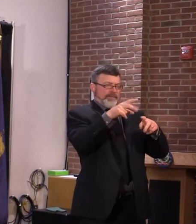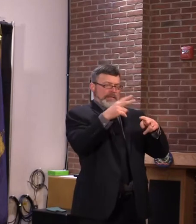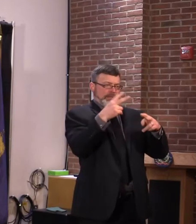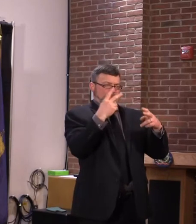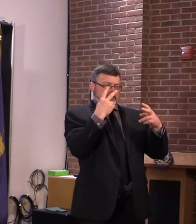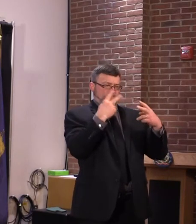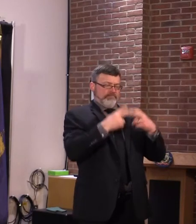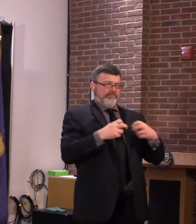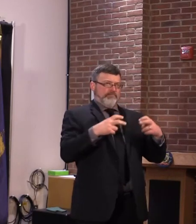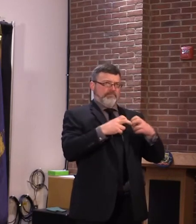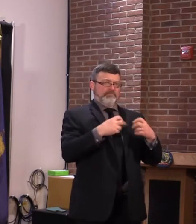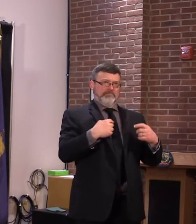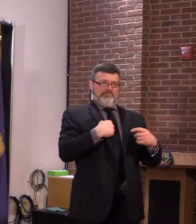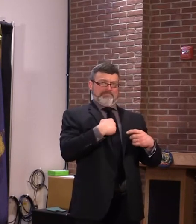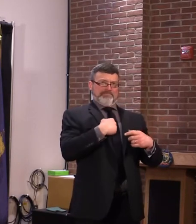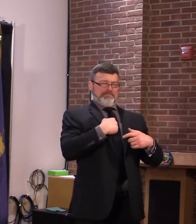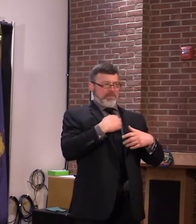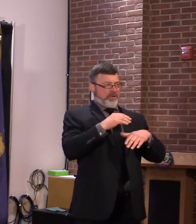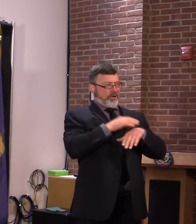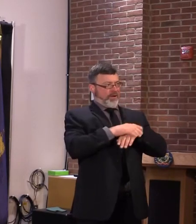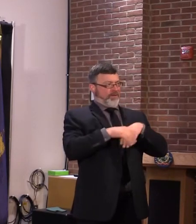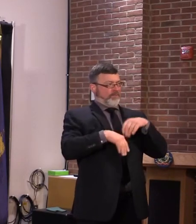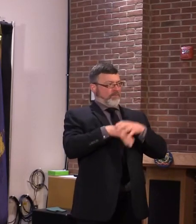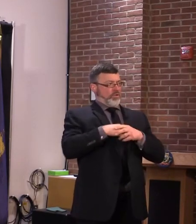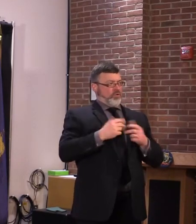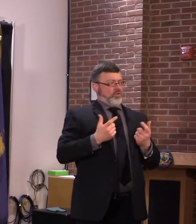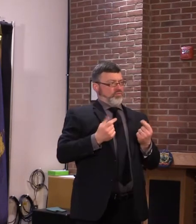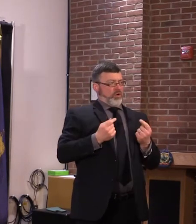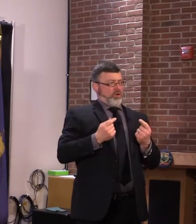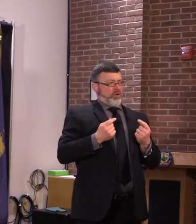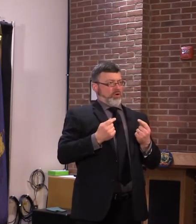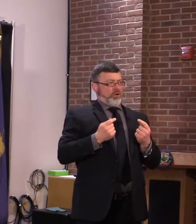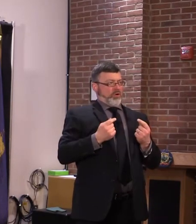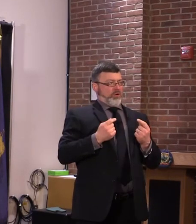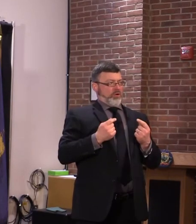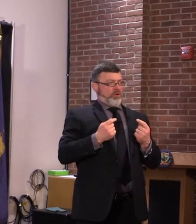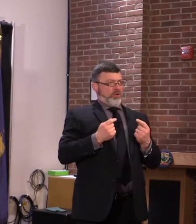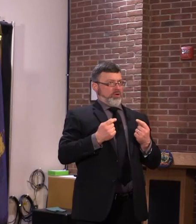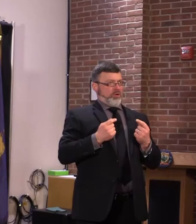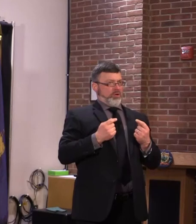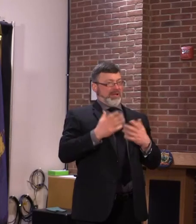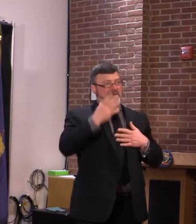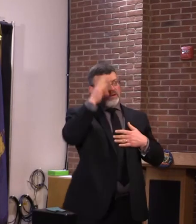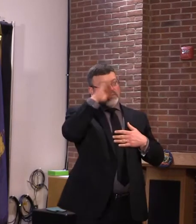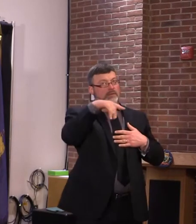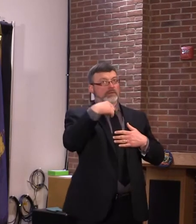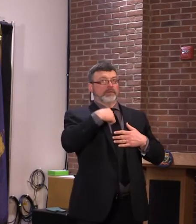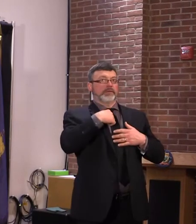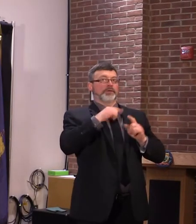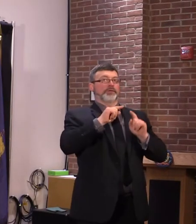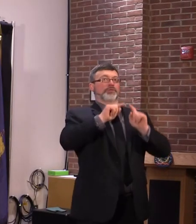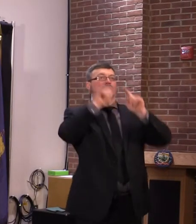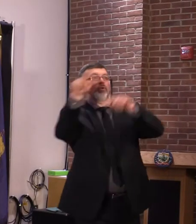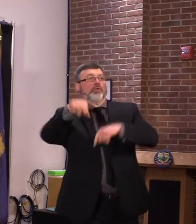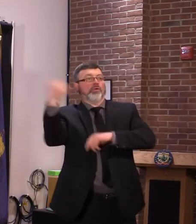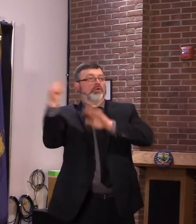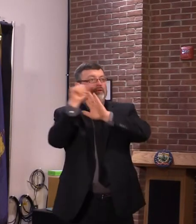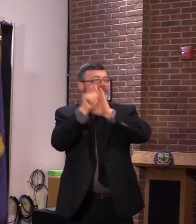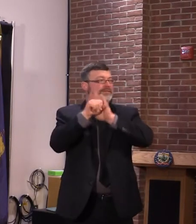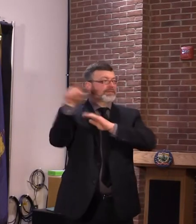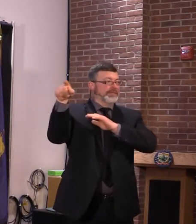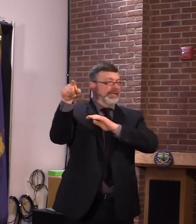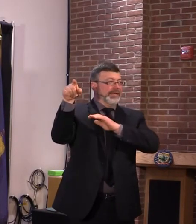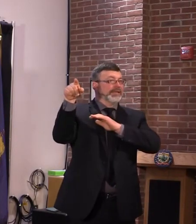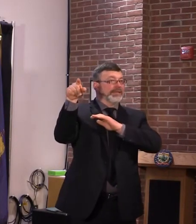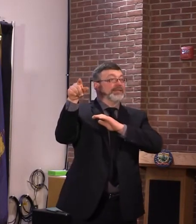some maps if you look at the New York Times. And so you have to be careful to understand what's the level of transmission